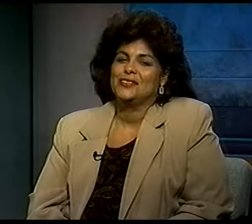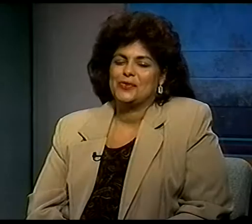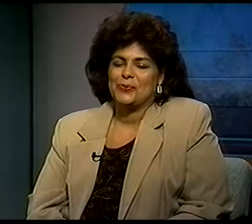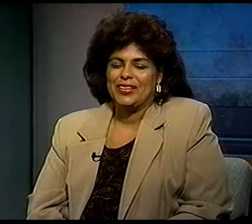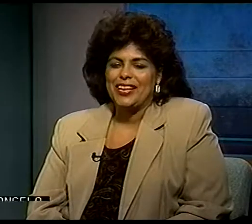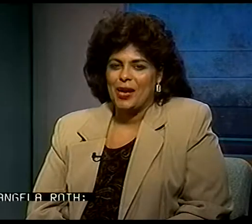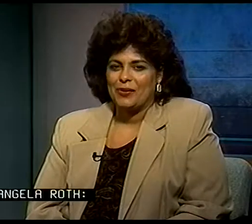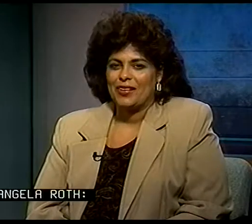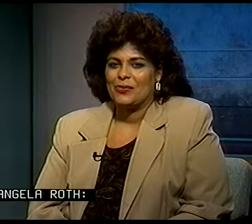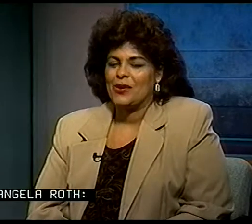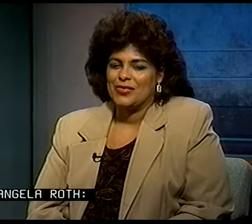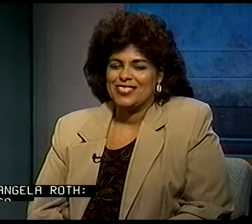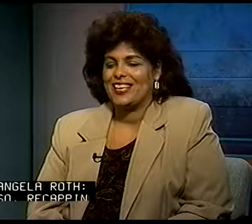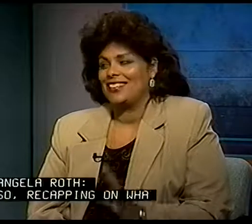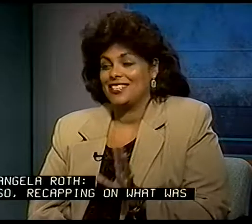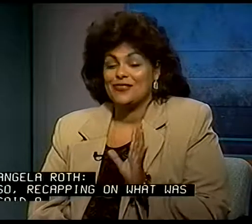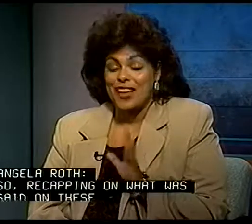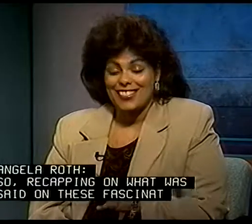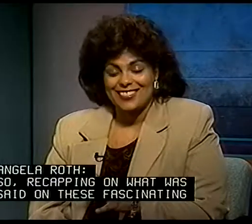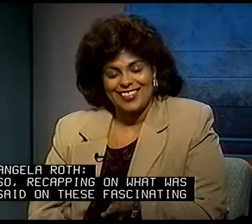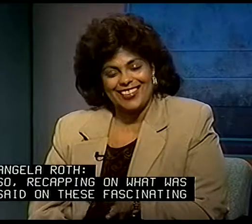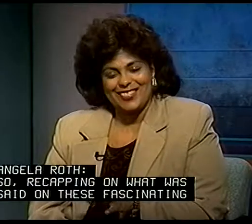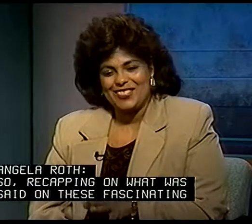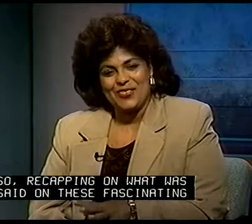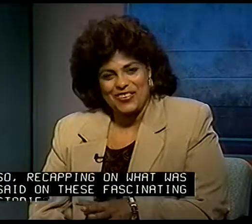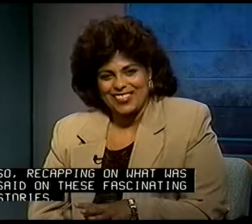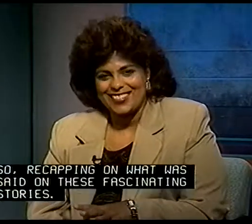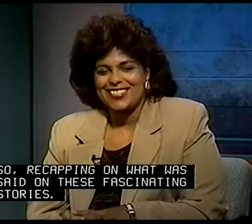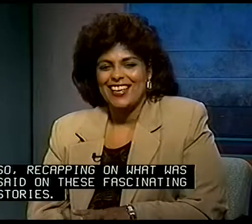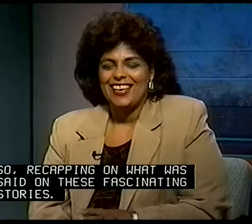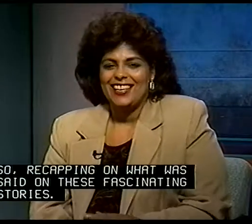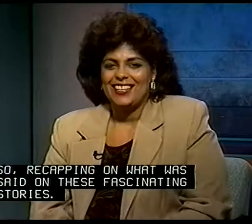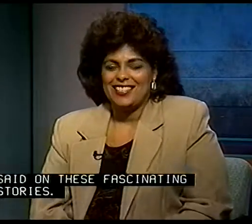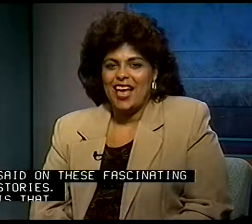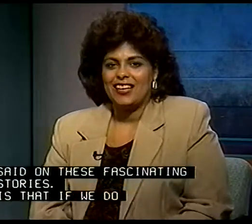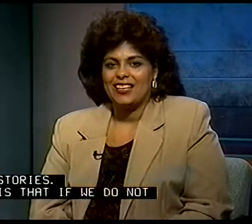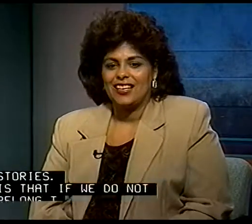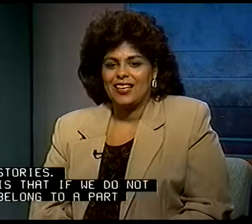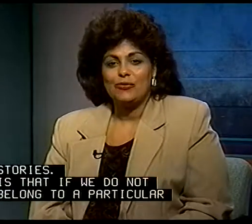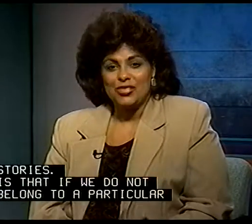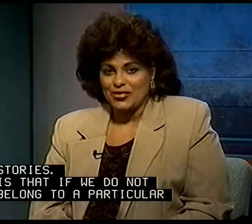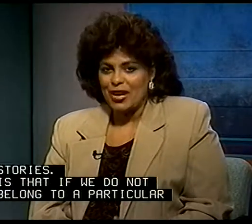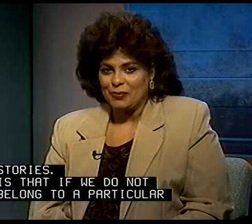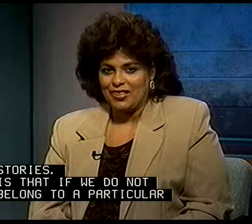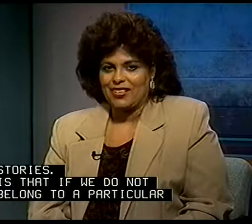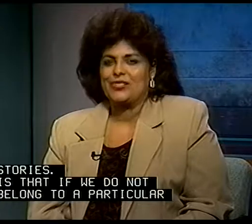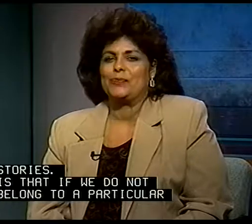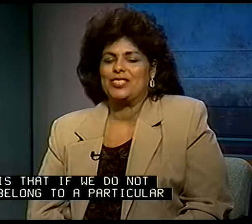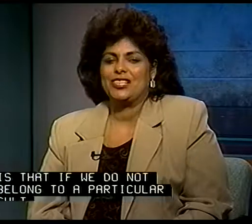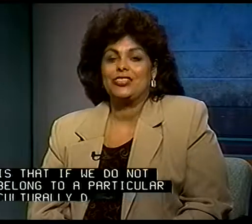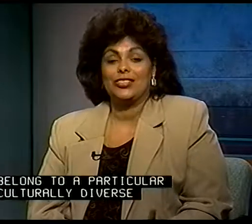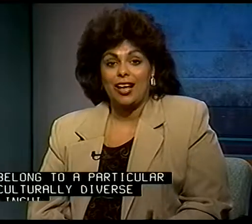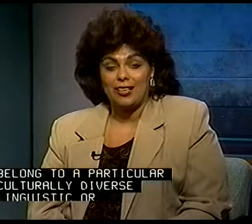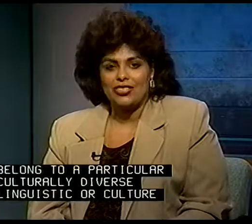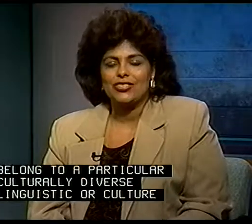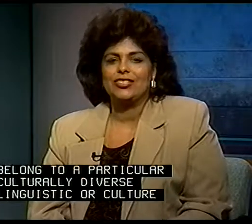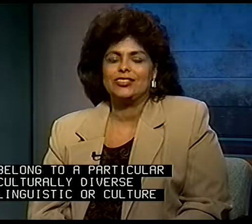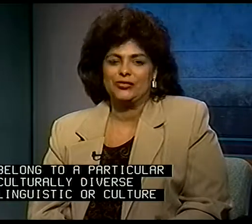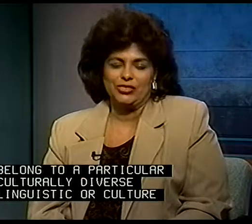So recapping on what was said on these fascinating stories is that if we do not belong to a particular cultural,